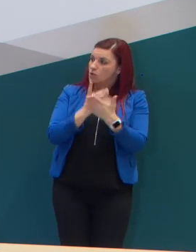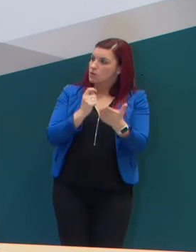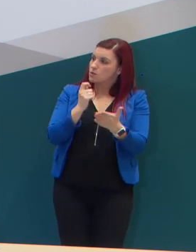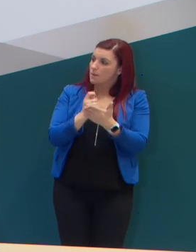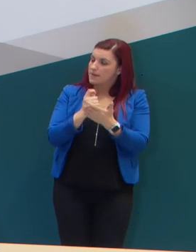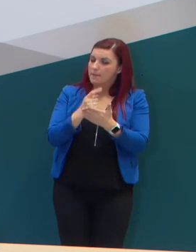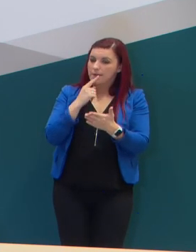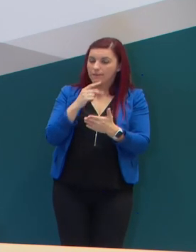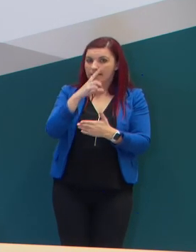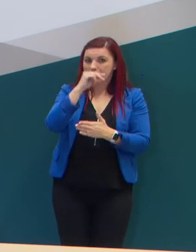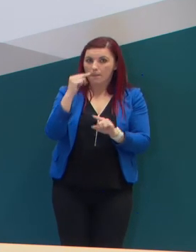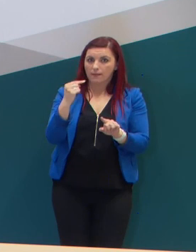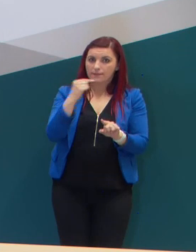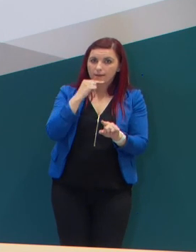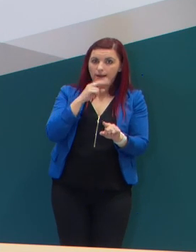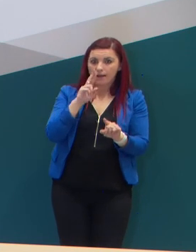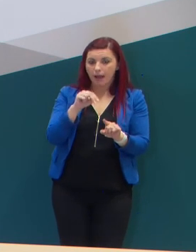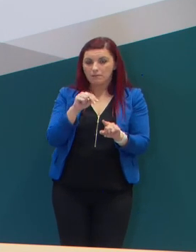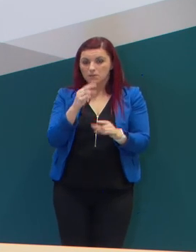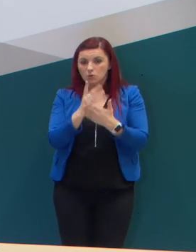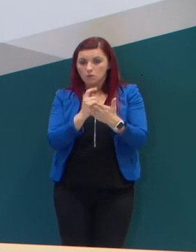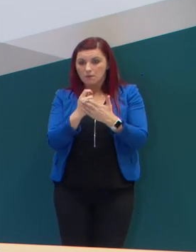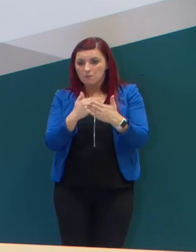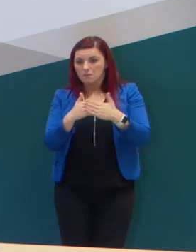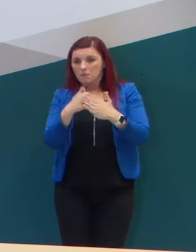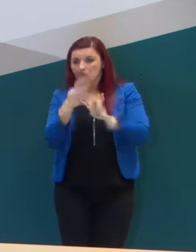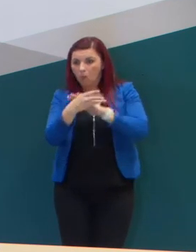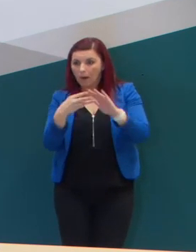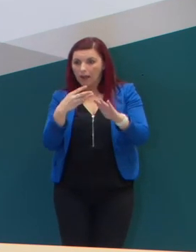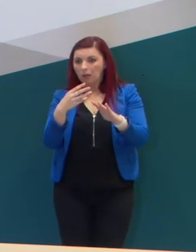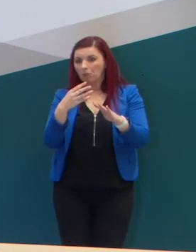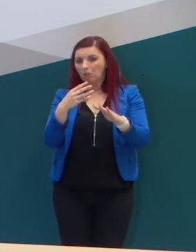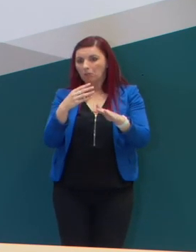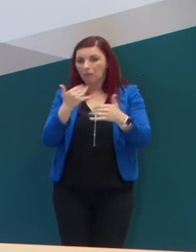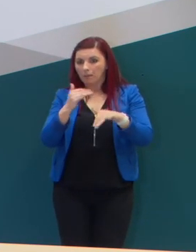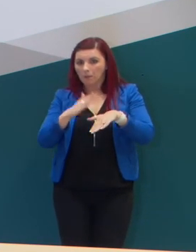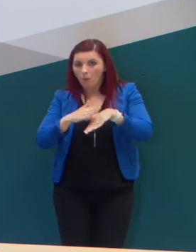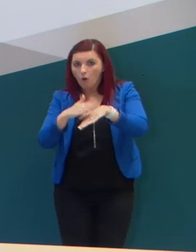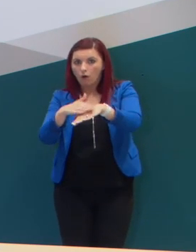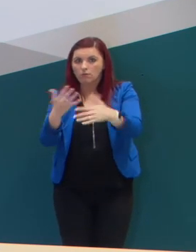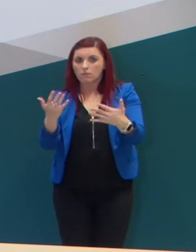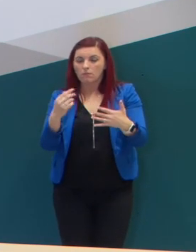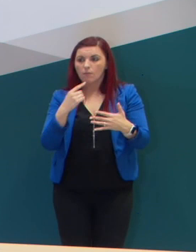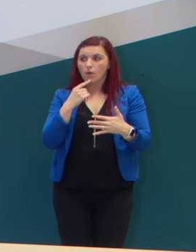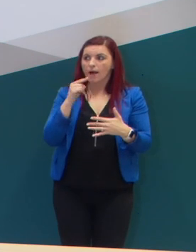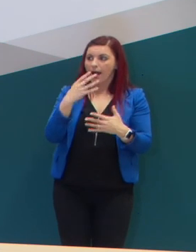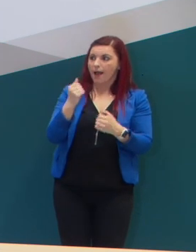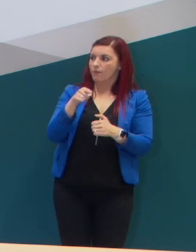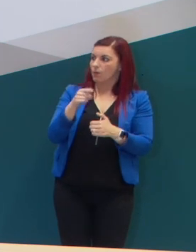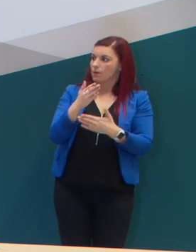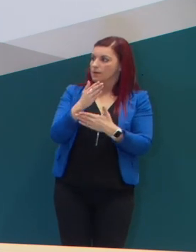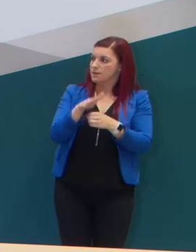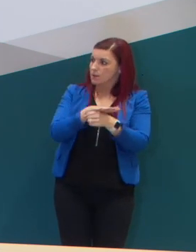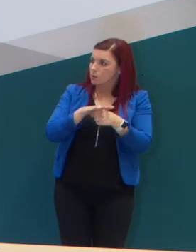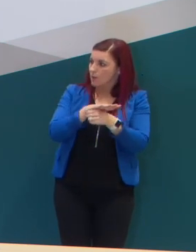sample is taken, that's at least a week, probably more in many cases. So there's been no situations where there's been